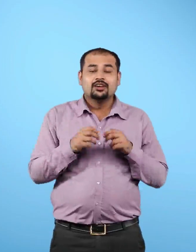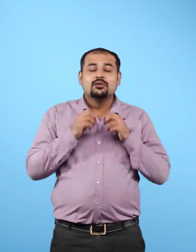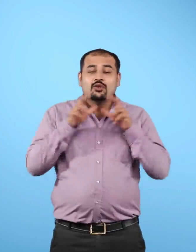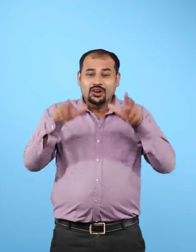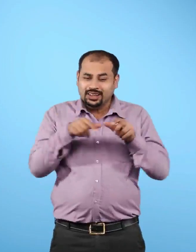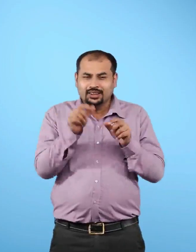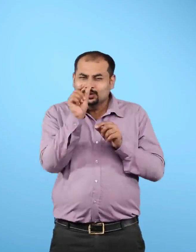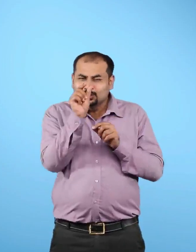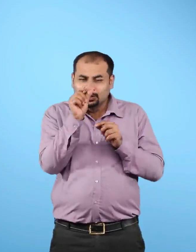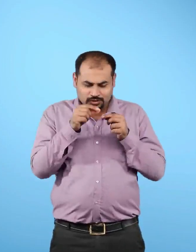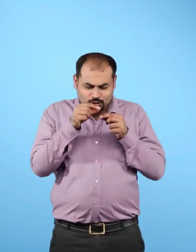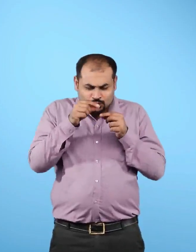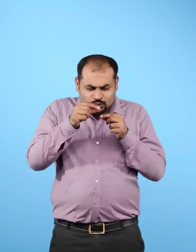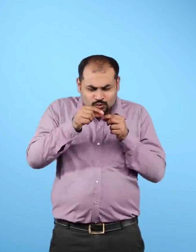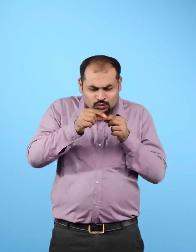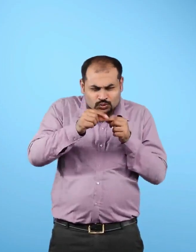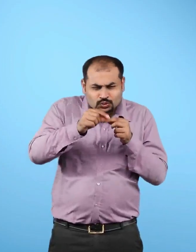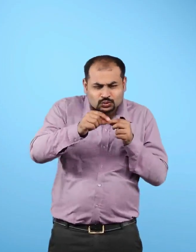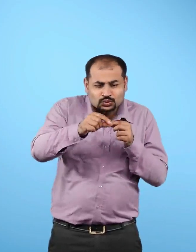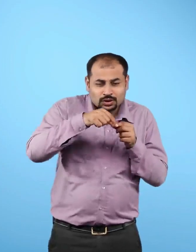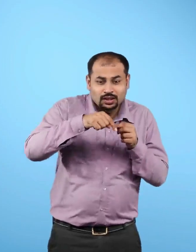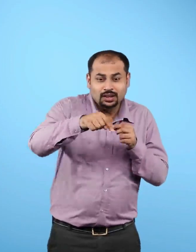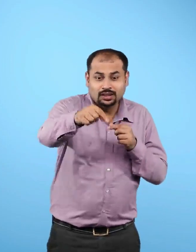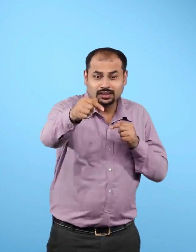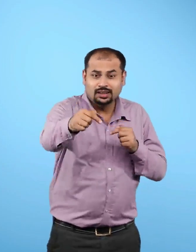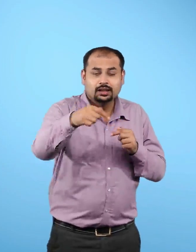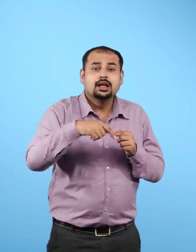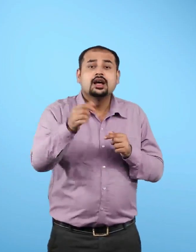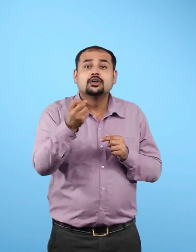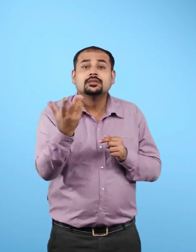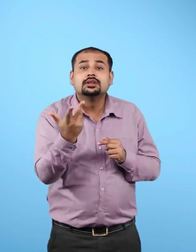about how many of the small frogs will cover 1 meter?